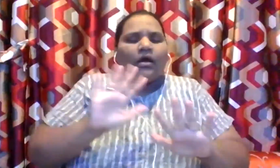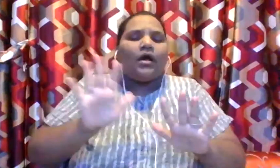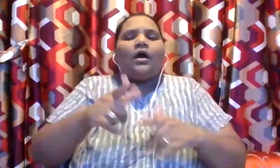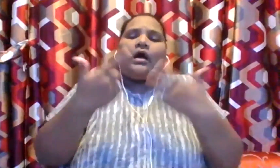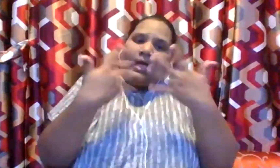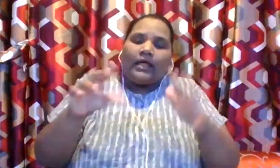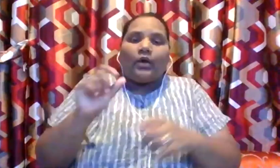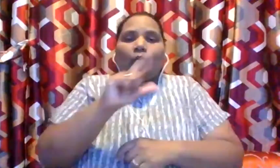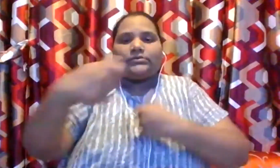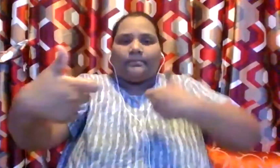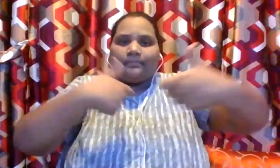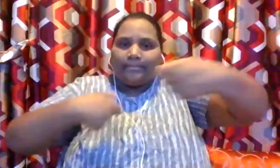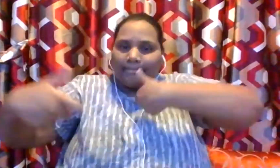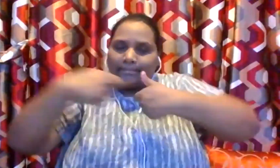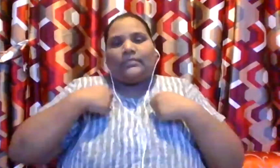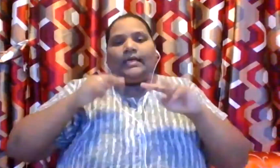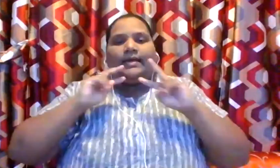on the WhatsApp group.